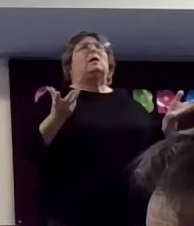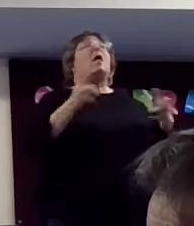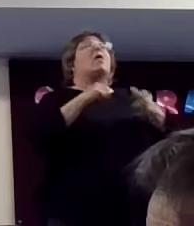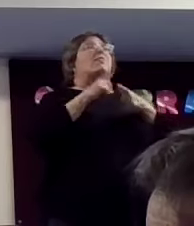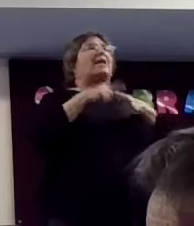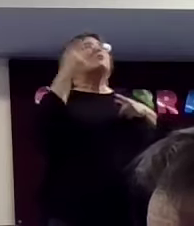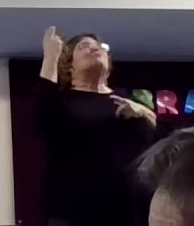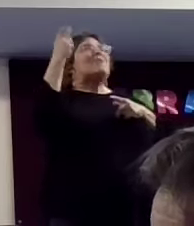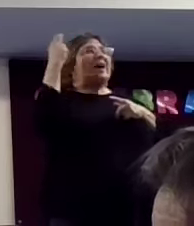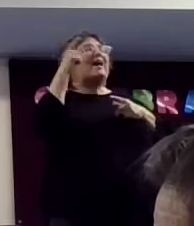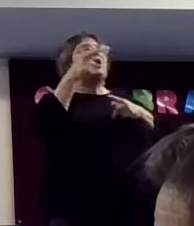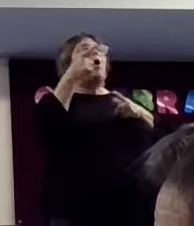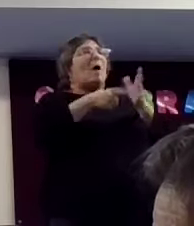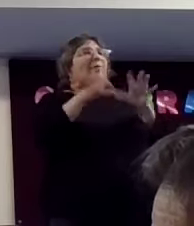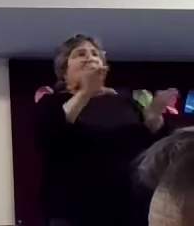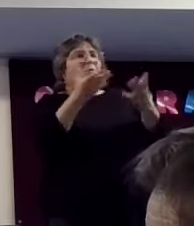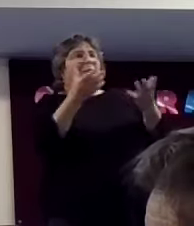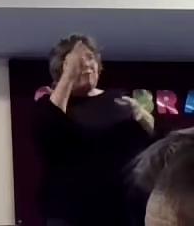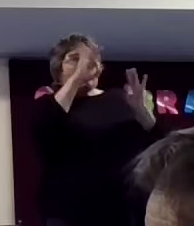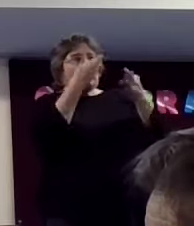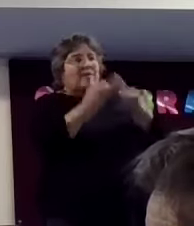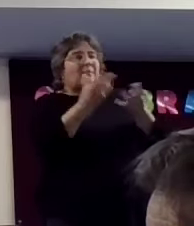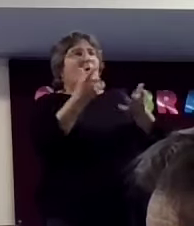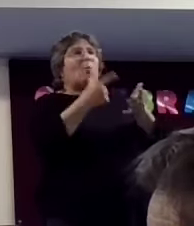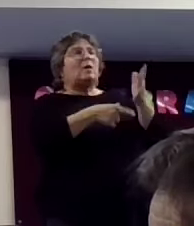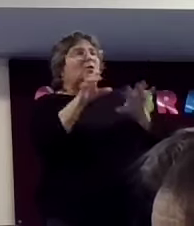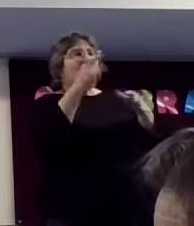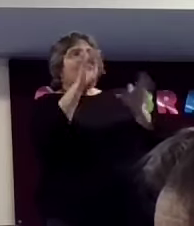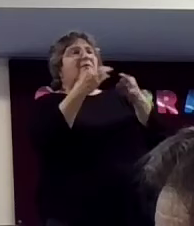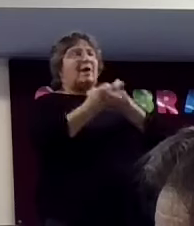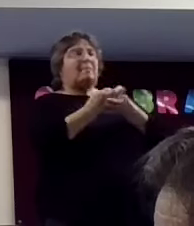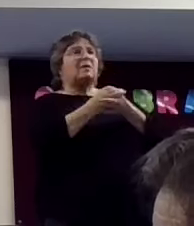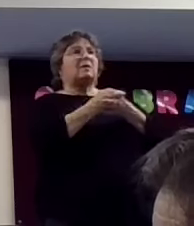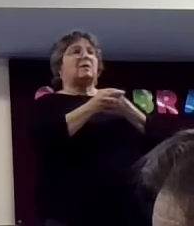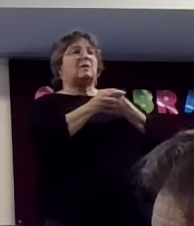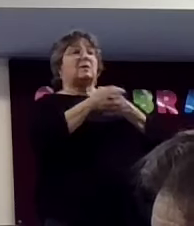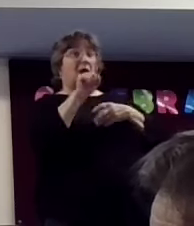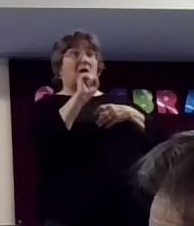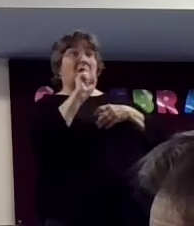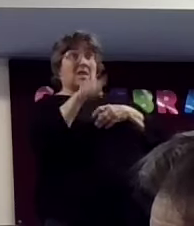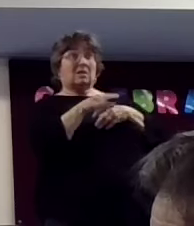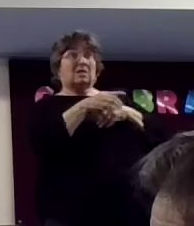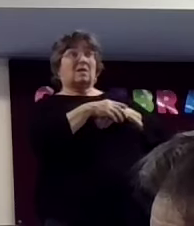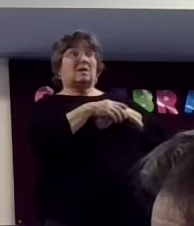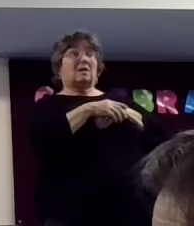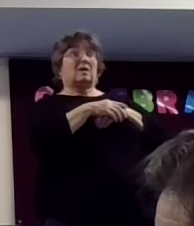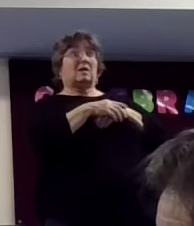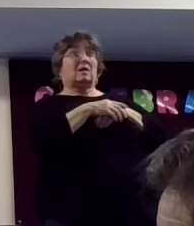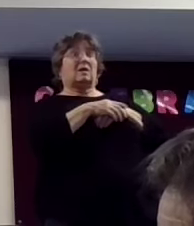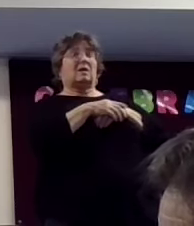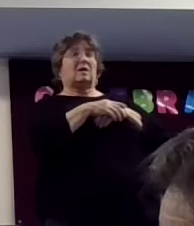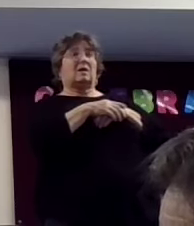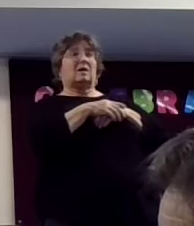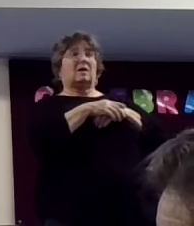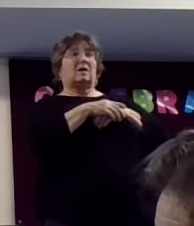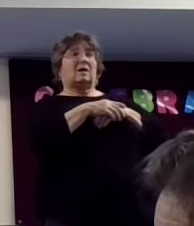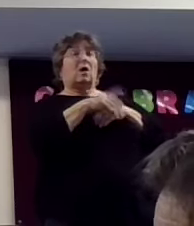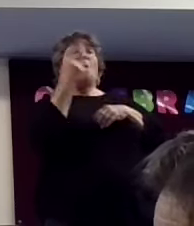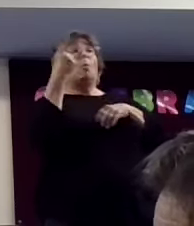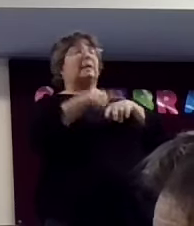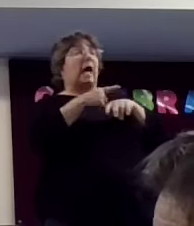and then you realize what they're doing for these people and what they're doing for the family. And it is, you know, I